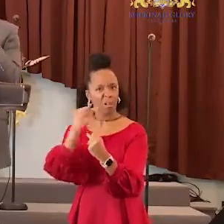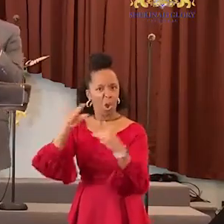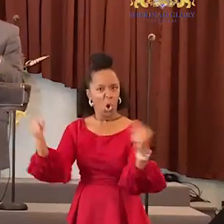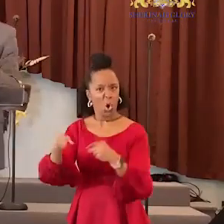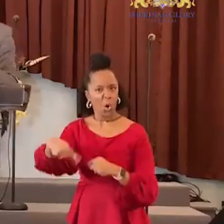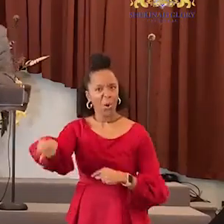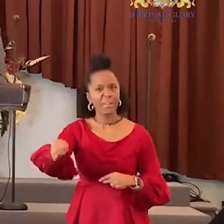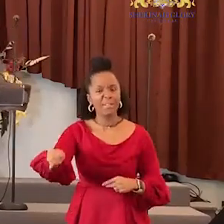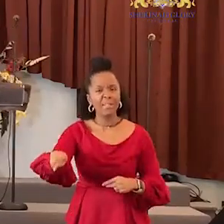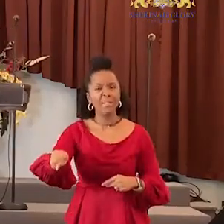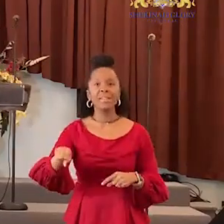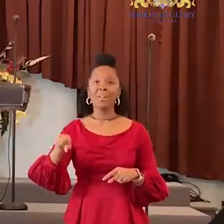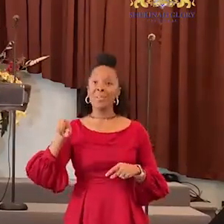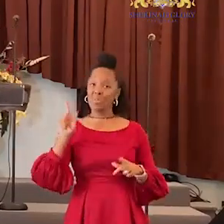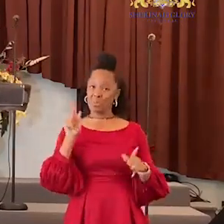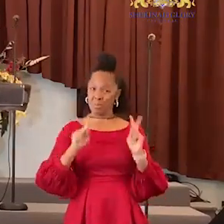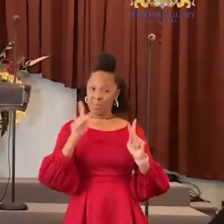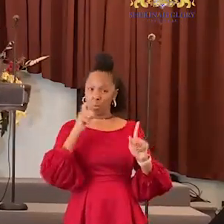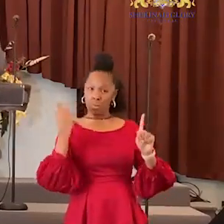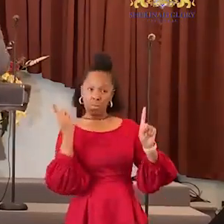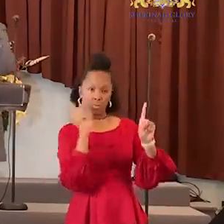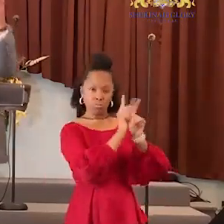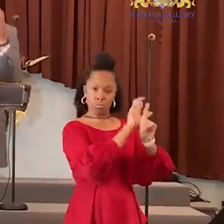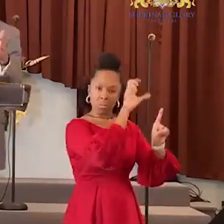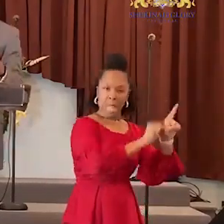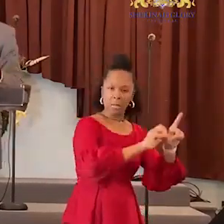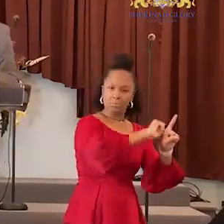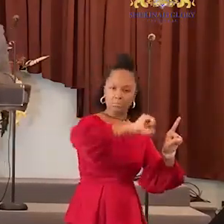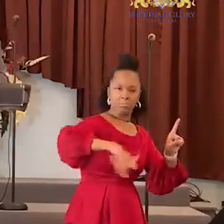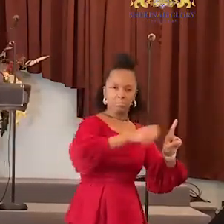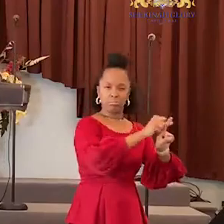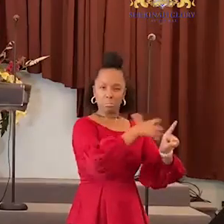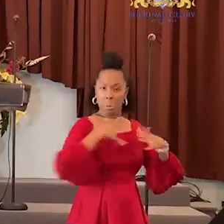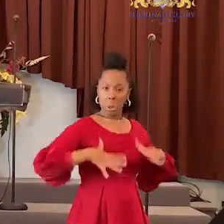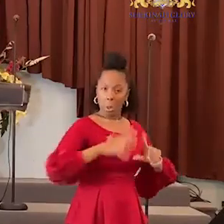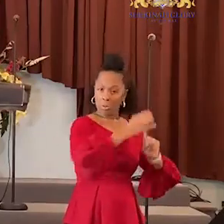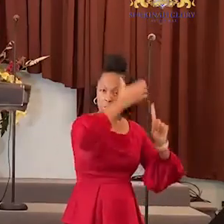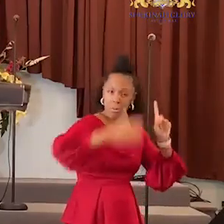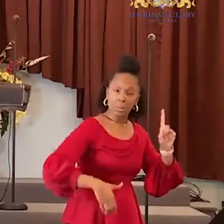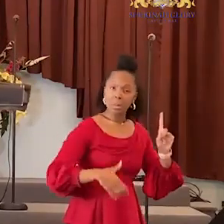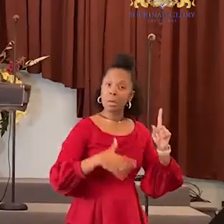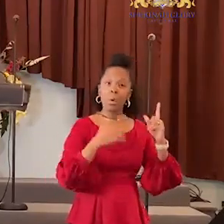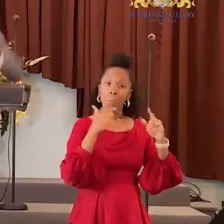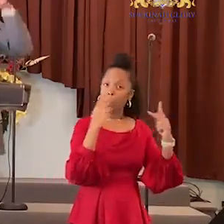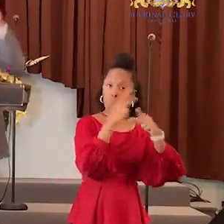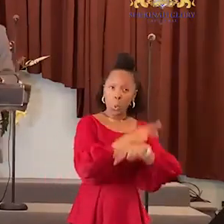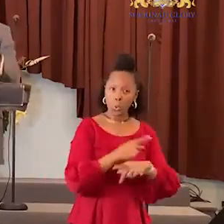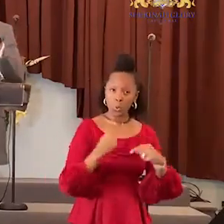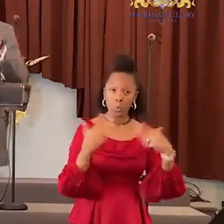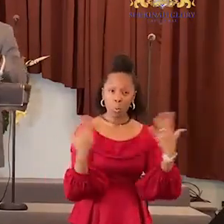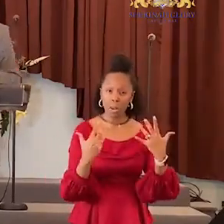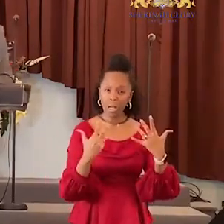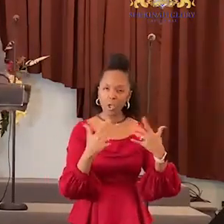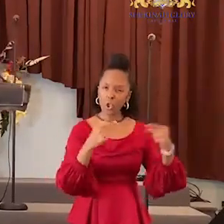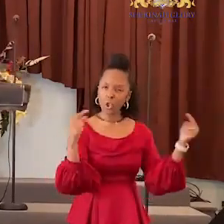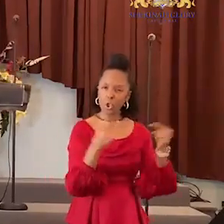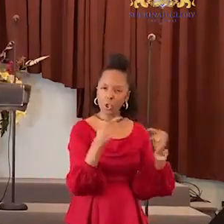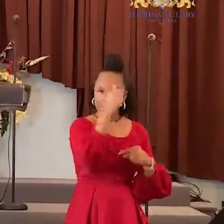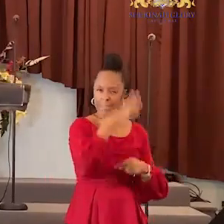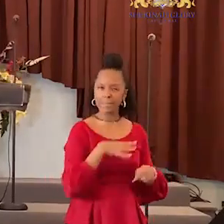stripped him of his dignity and pride. And then that insult to injury, they wounded him. This certain